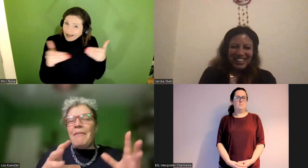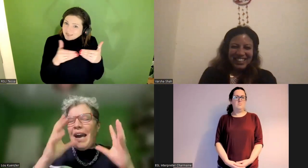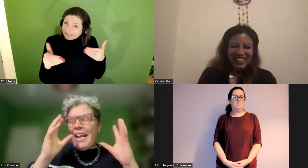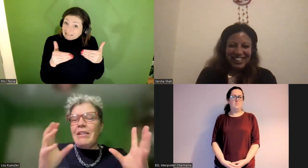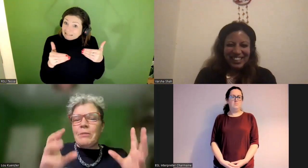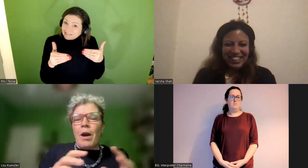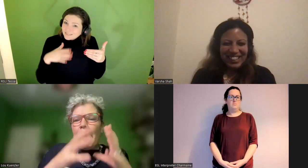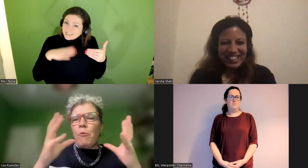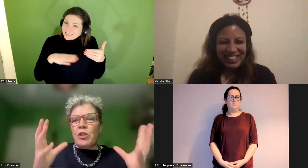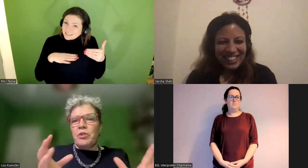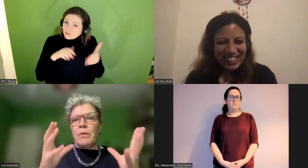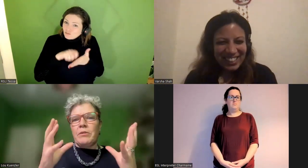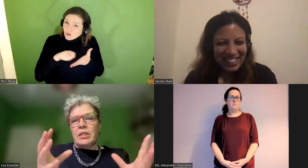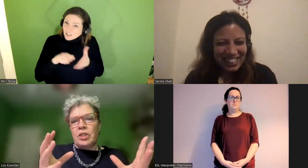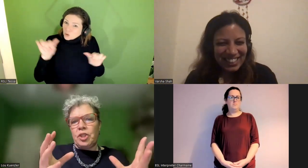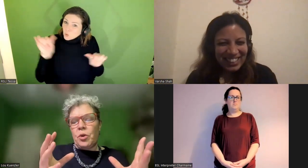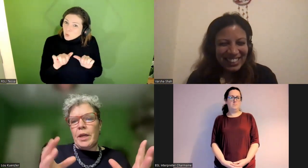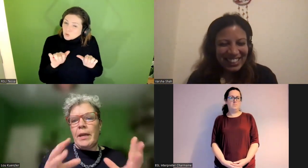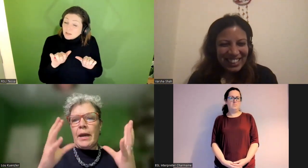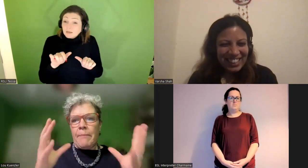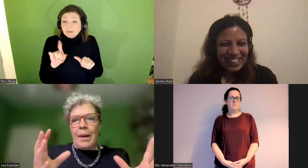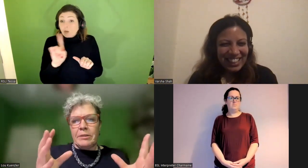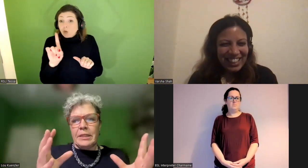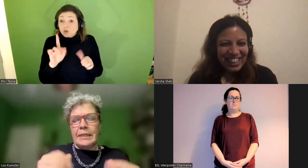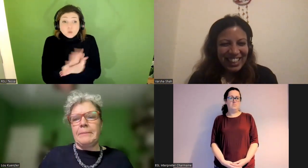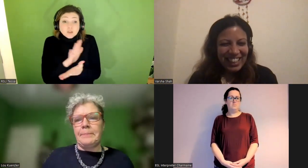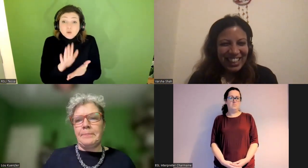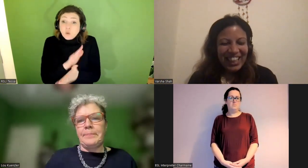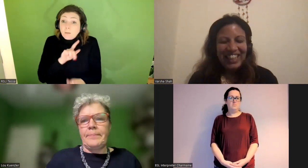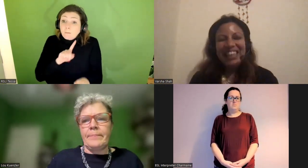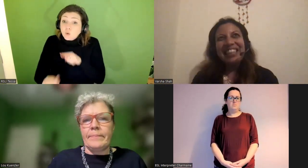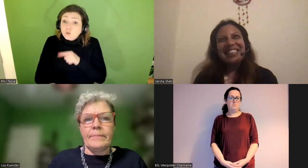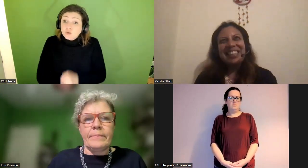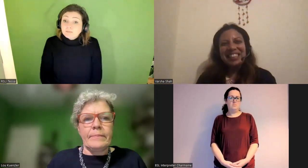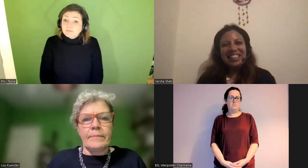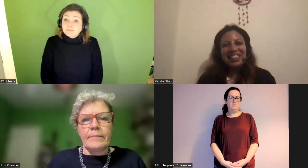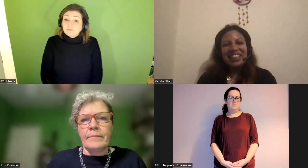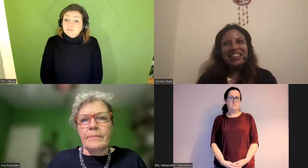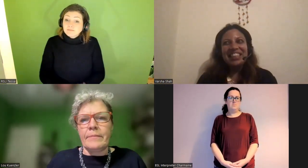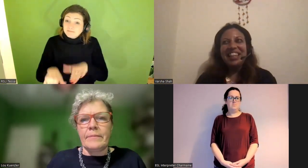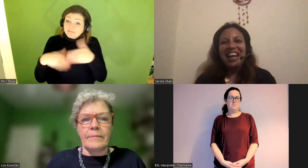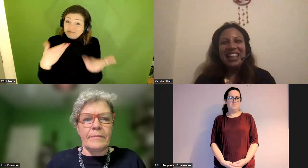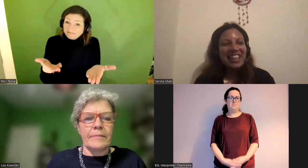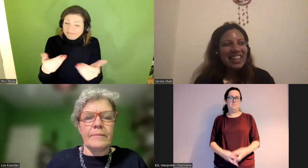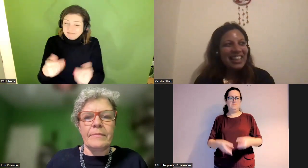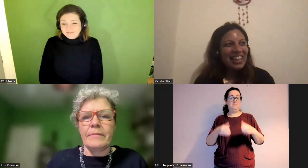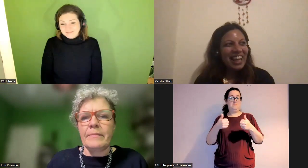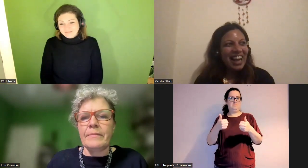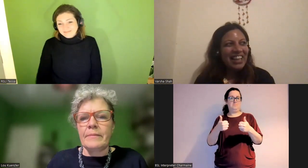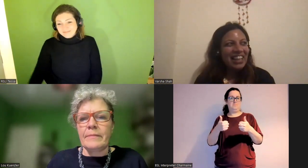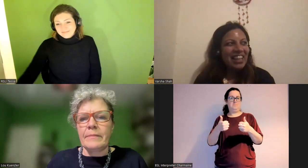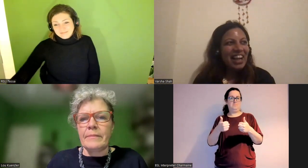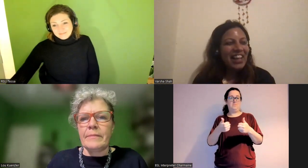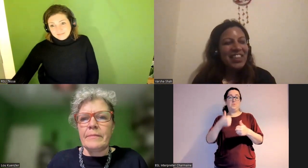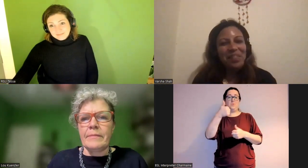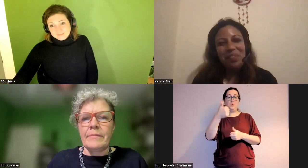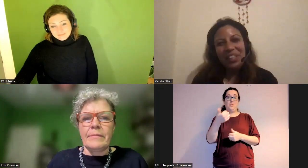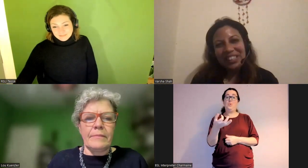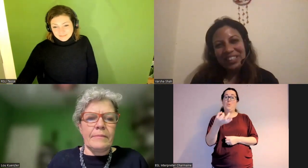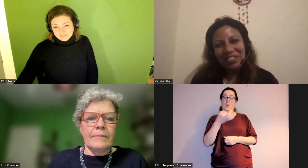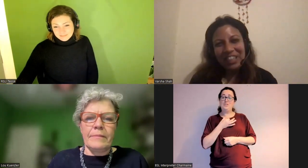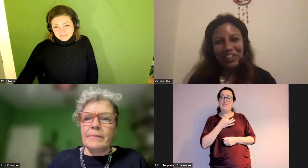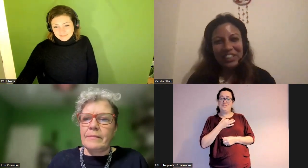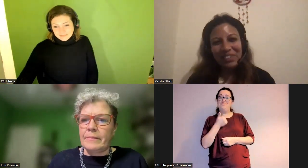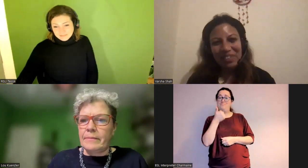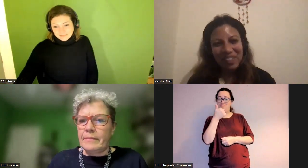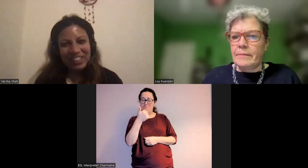but any reason why? And what do you most enjoy about it? That's such a good question. I think the books